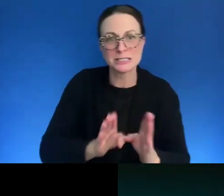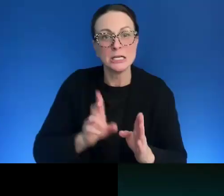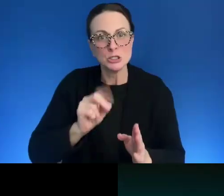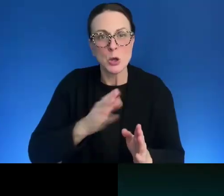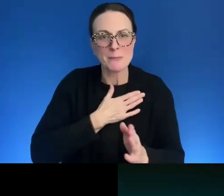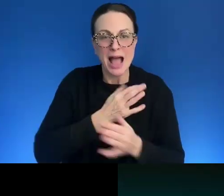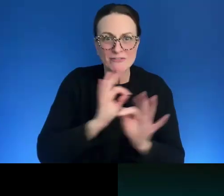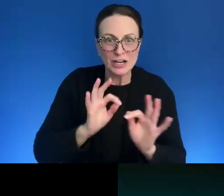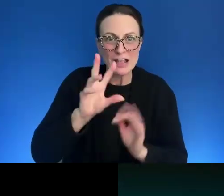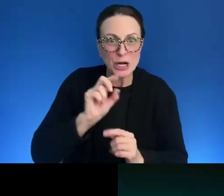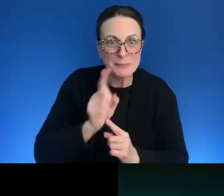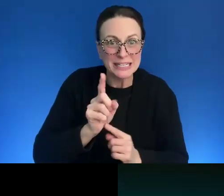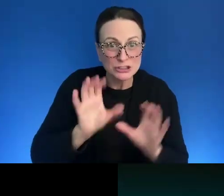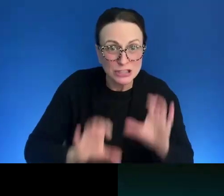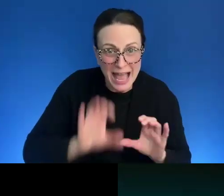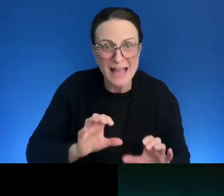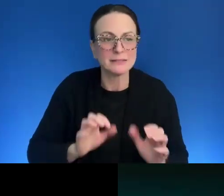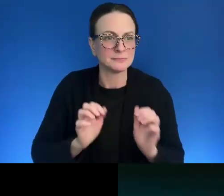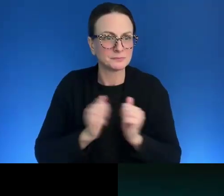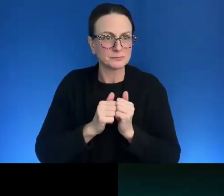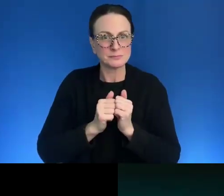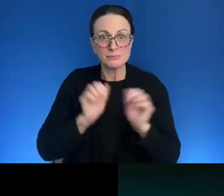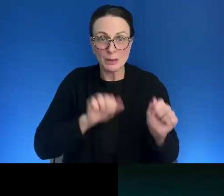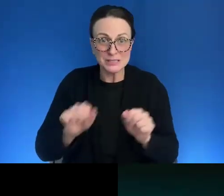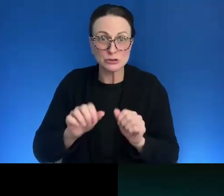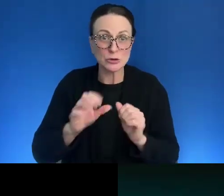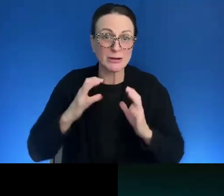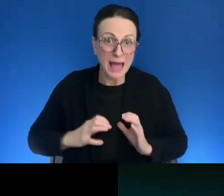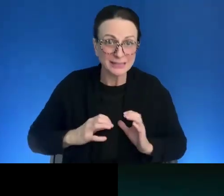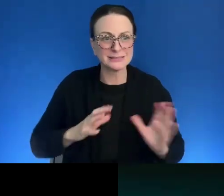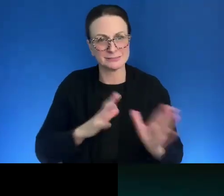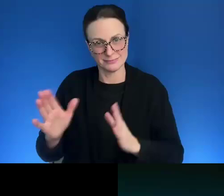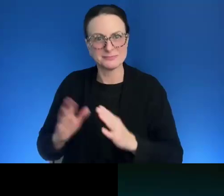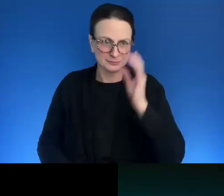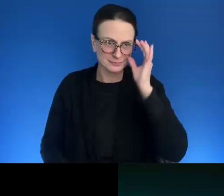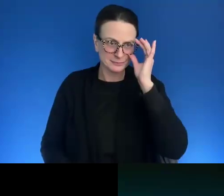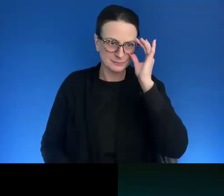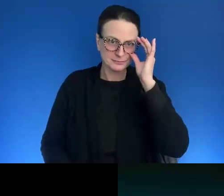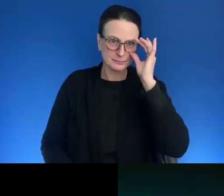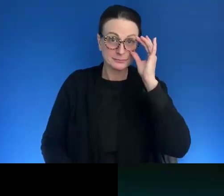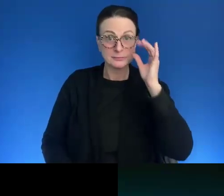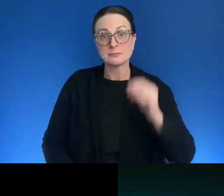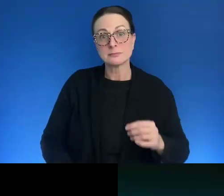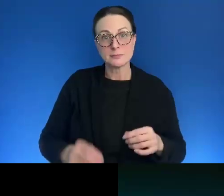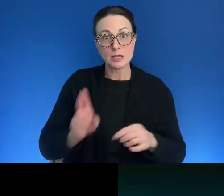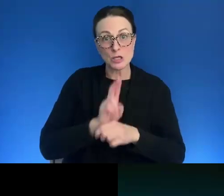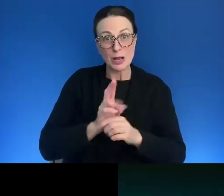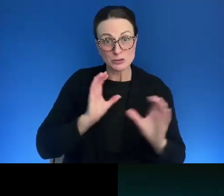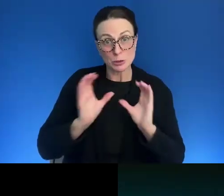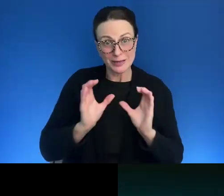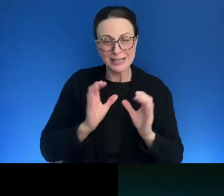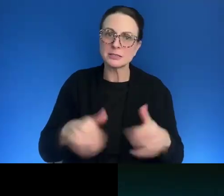my free 30-minute chats with potential clients, things like that. So customer communication is